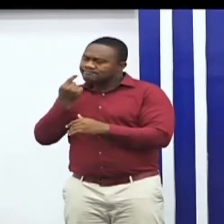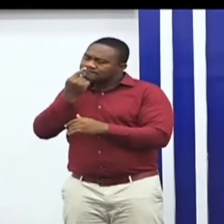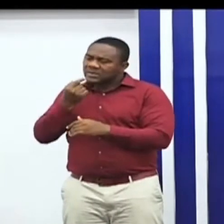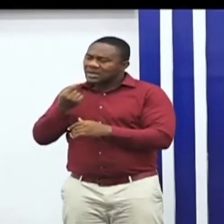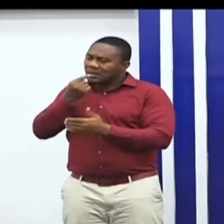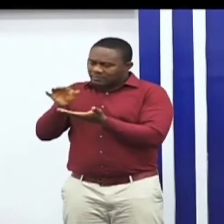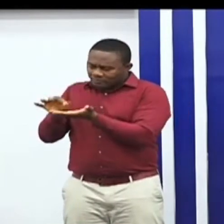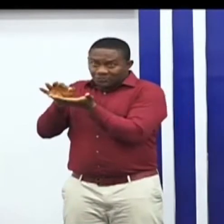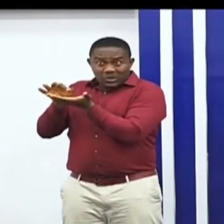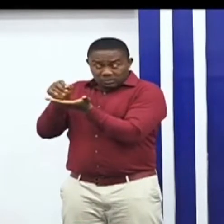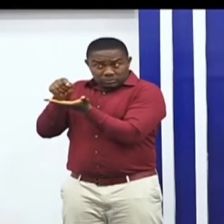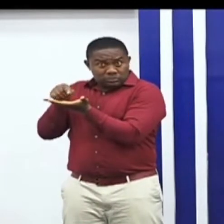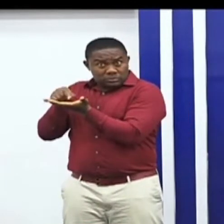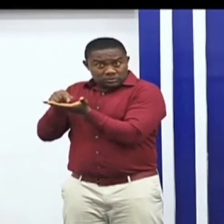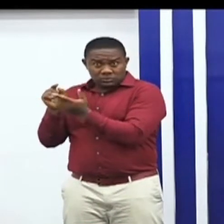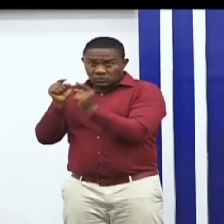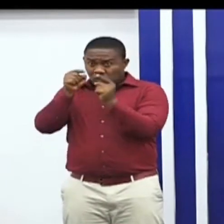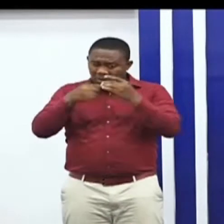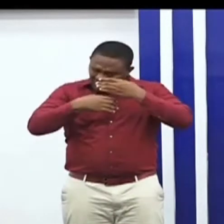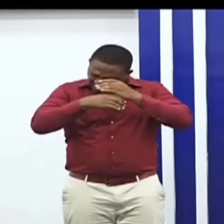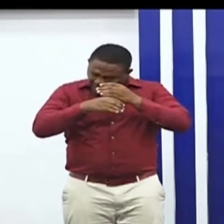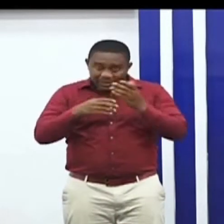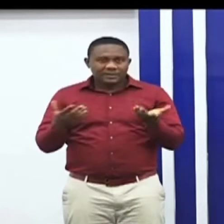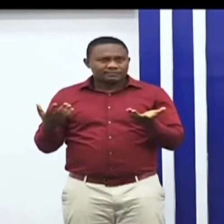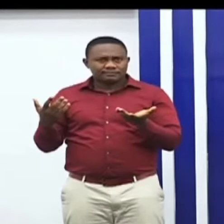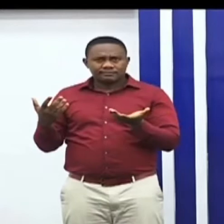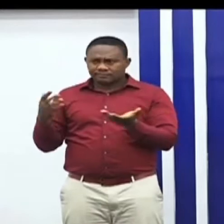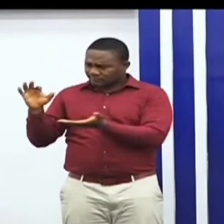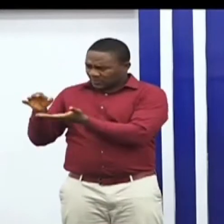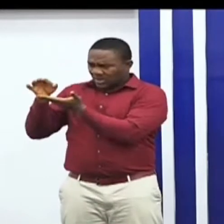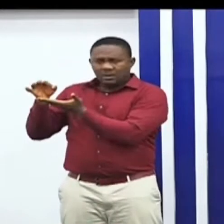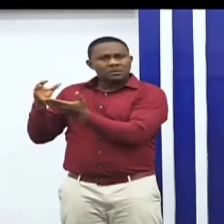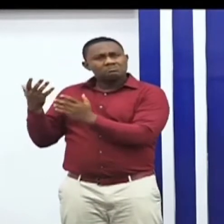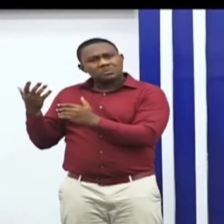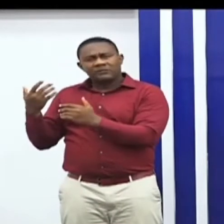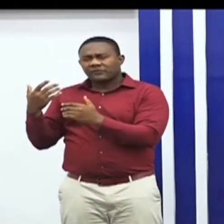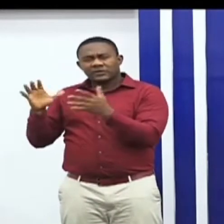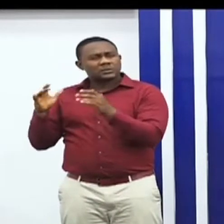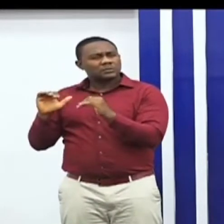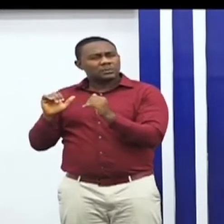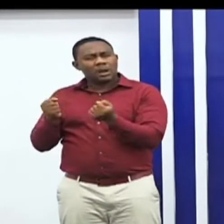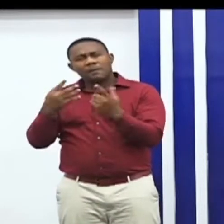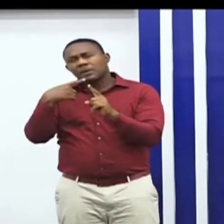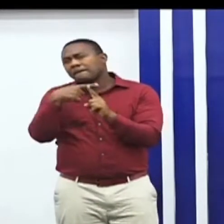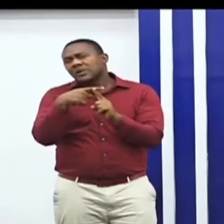to see where the day that the samples were taken, how many were positive, which actually gives